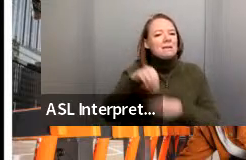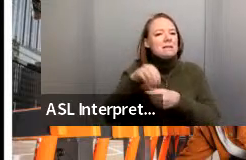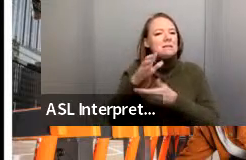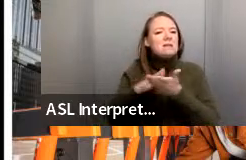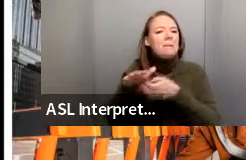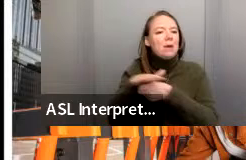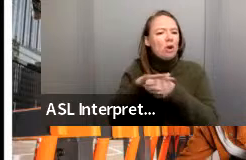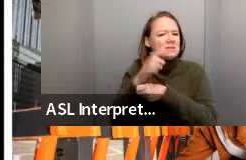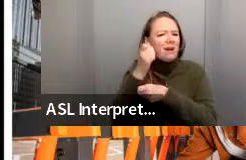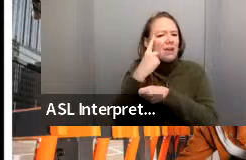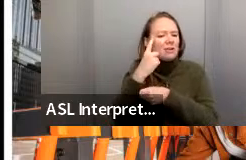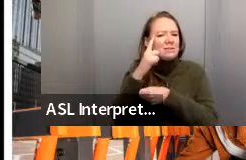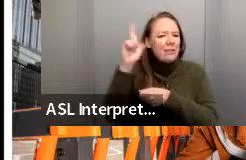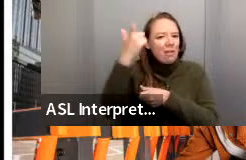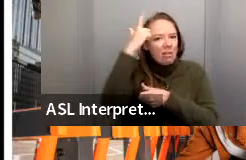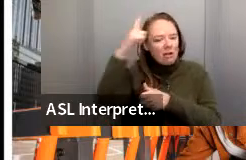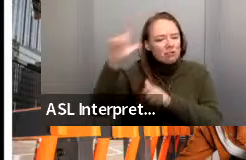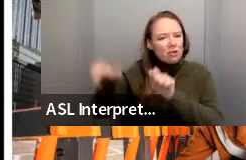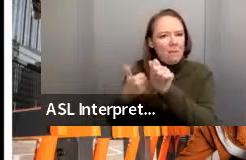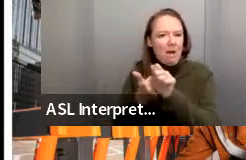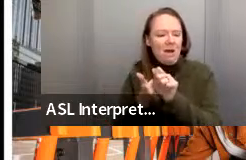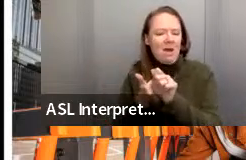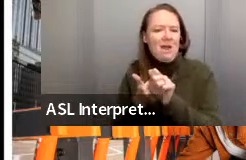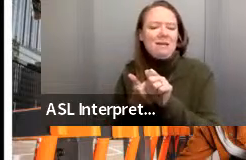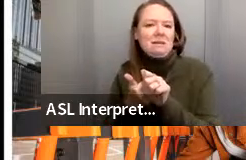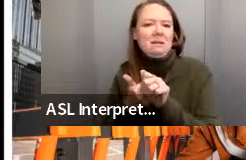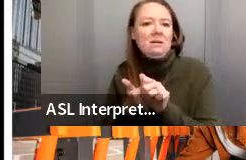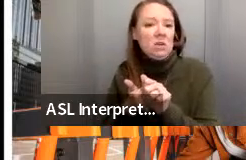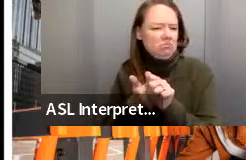behind that. What other